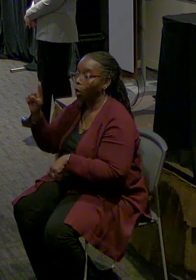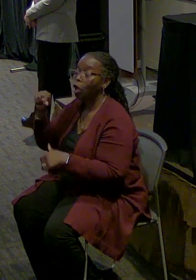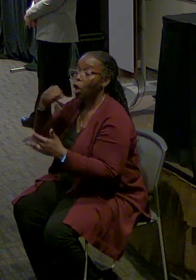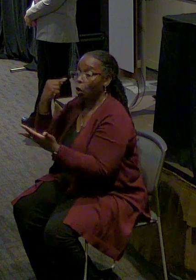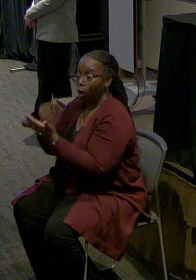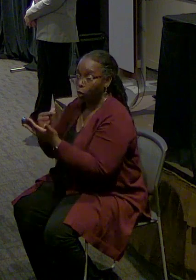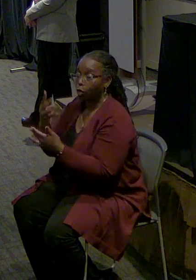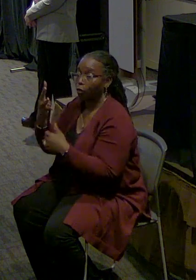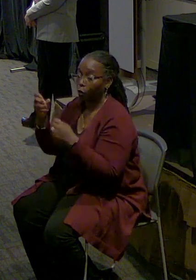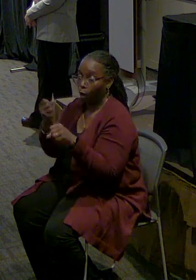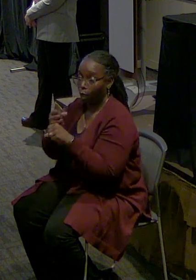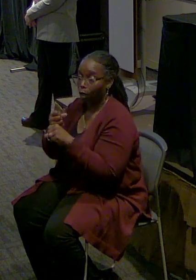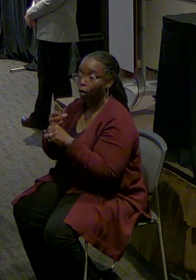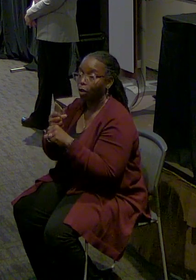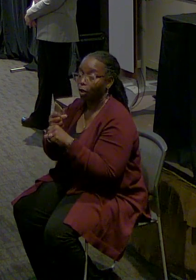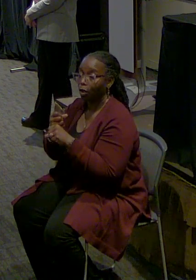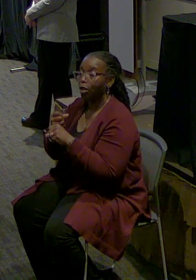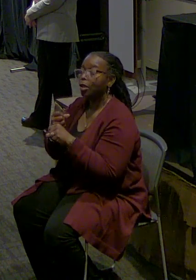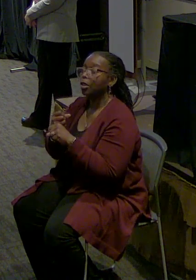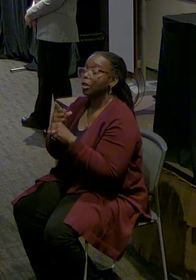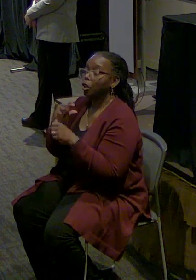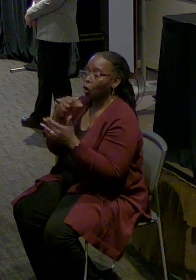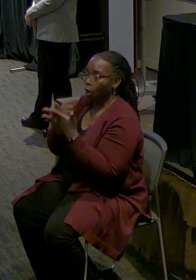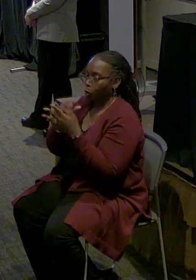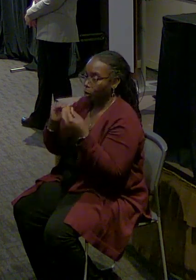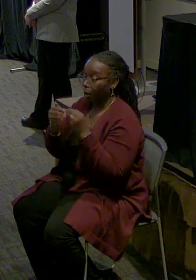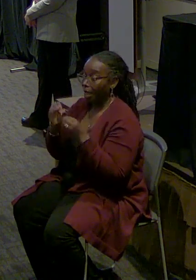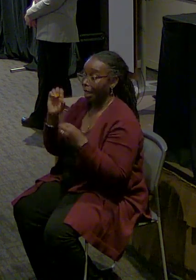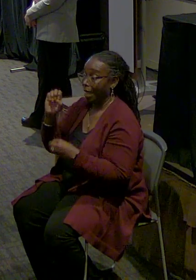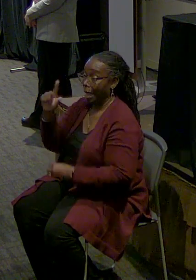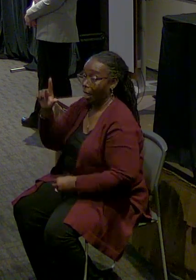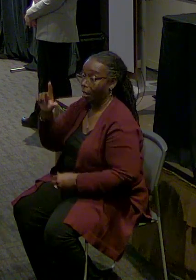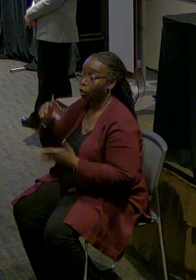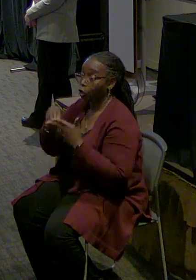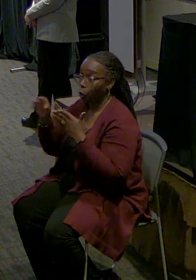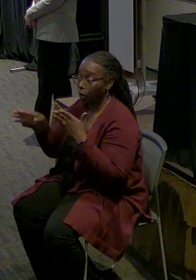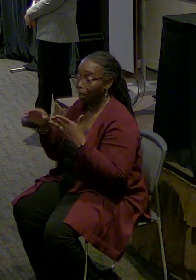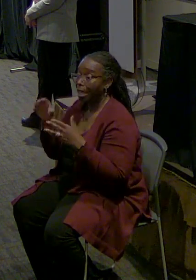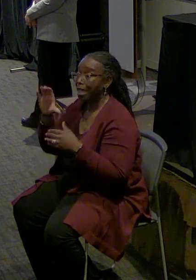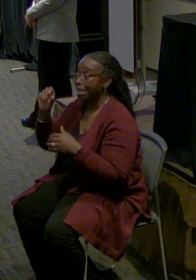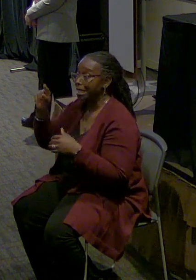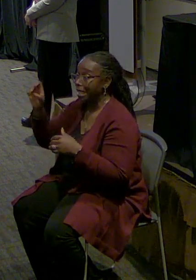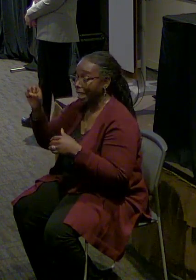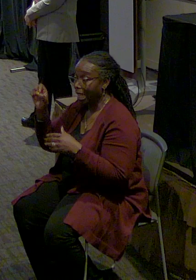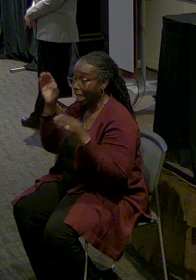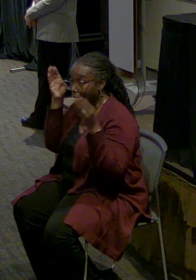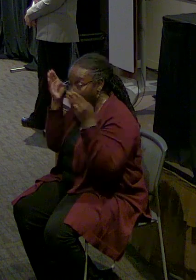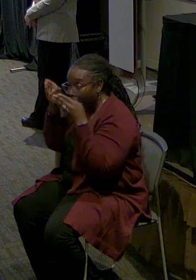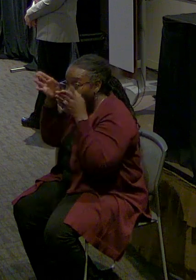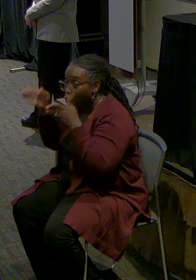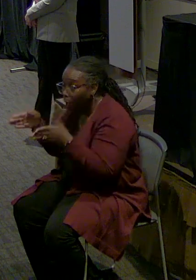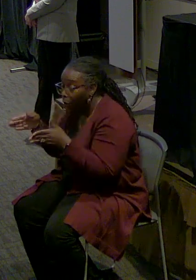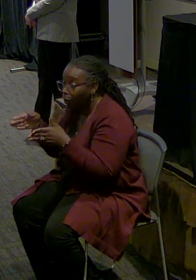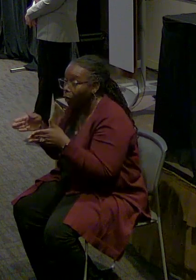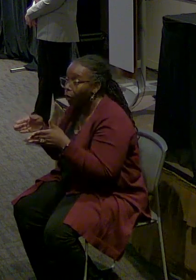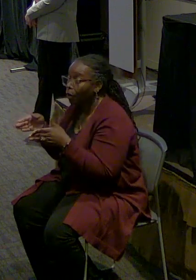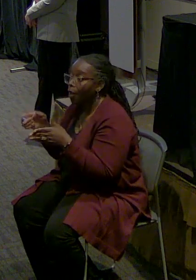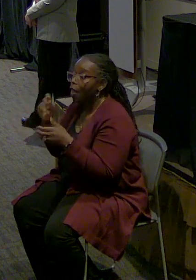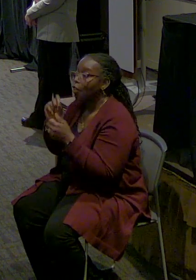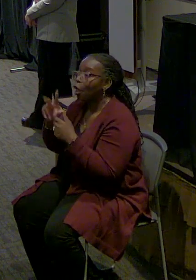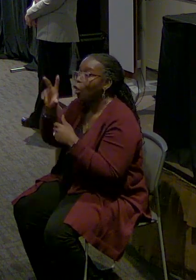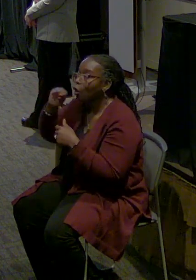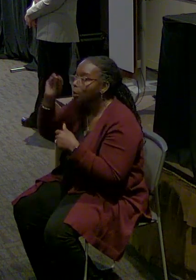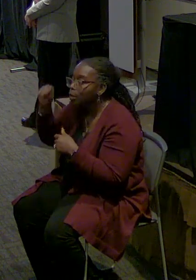graduation, four-year cohort graduation rate, that if an EL student is a CTE concentrator, they're